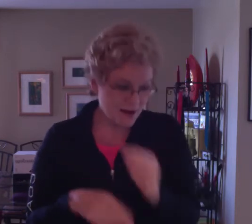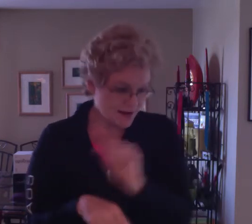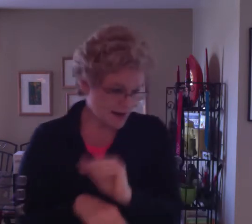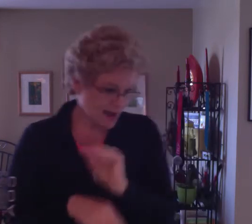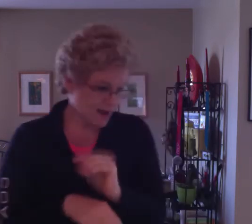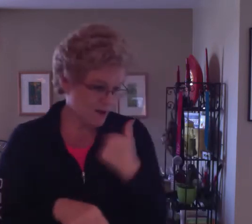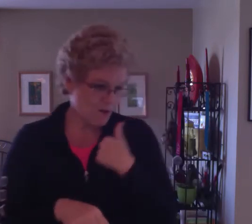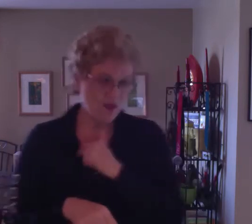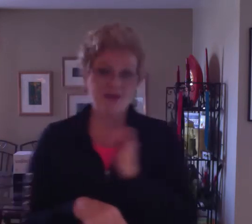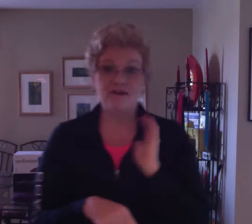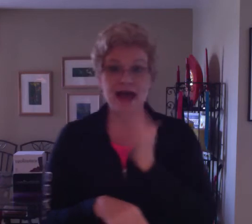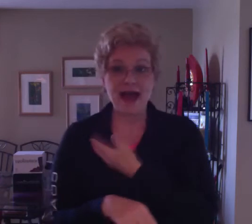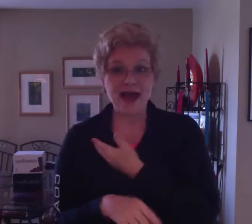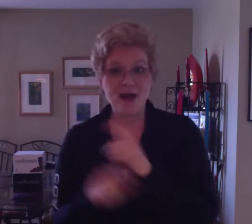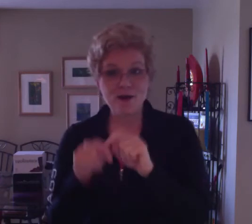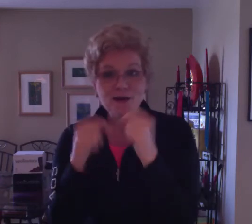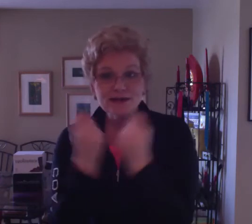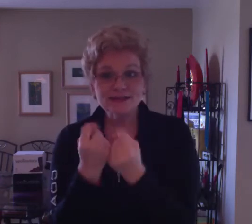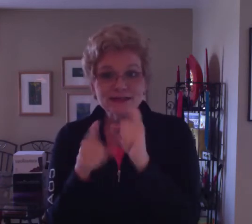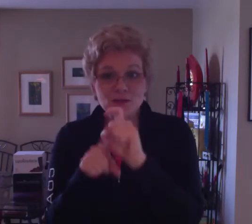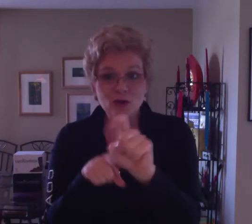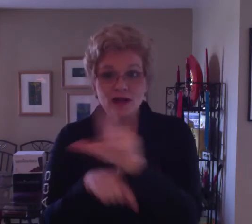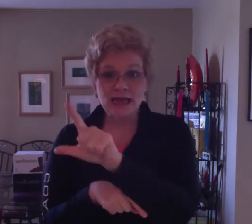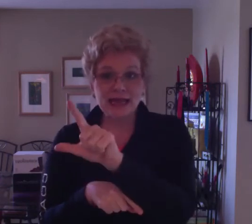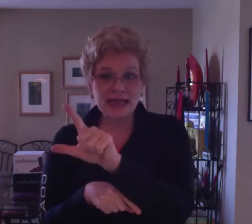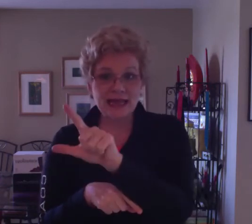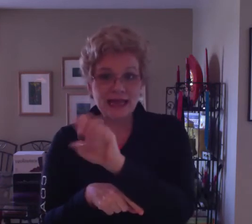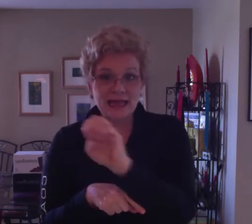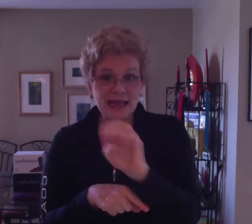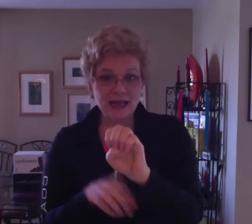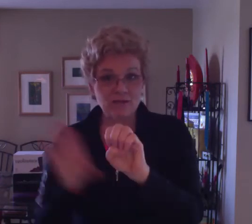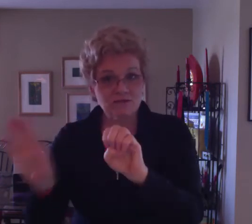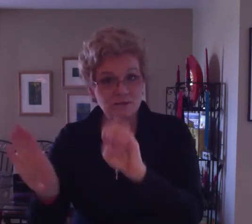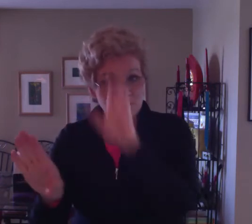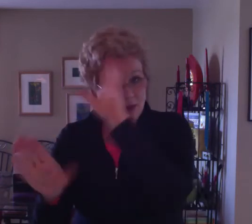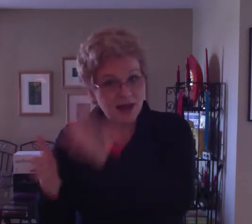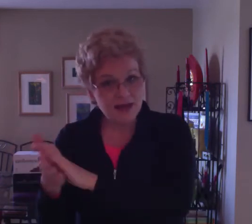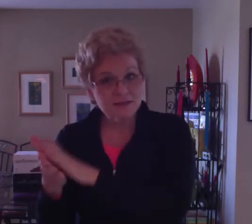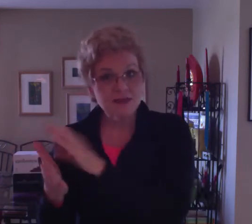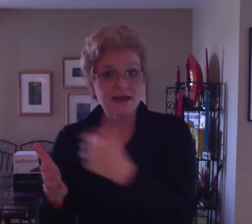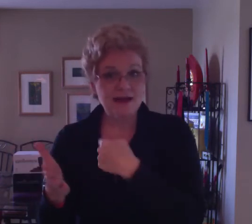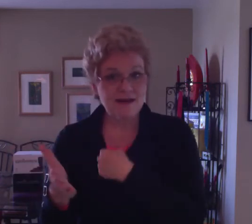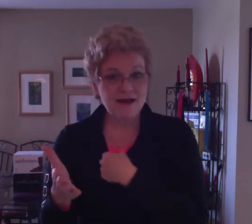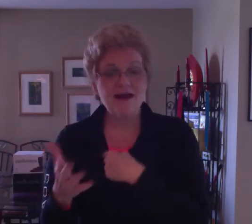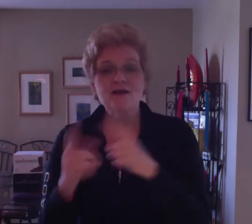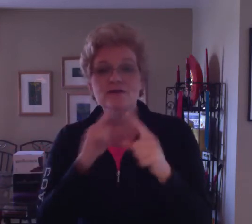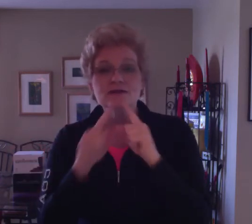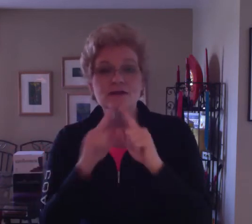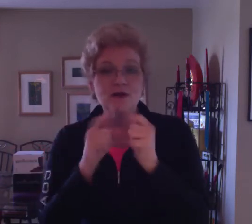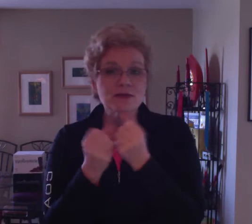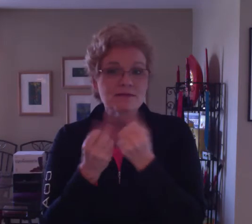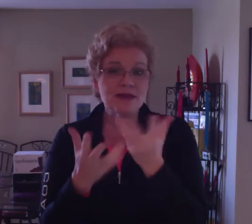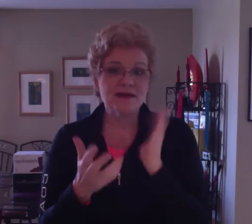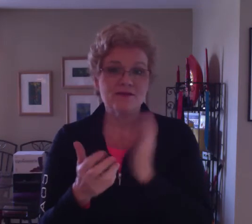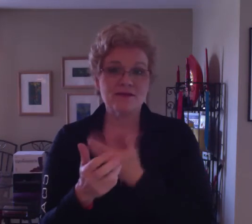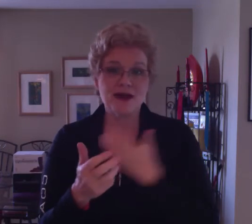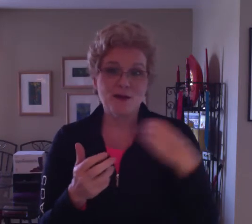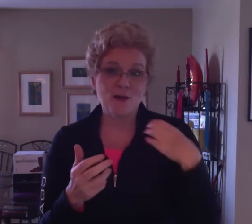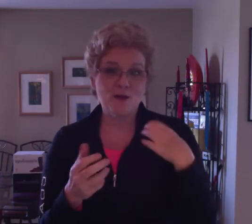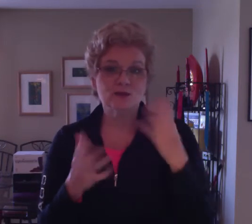have our team call. Lee, my husband, and I speak on the call along with many of our coaches that have had great success, in addition